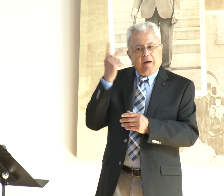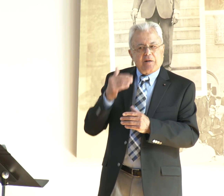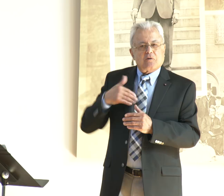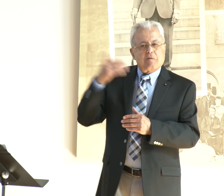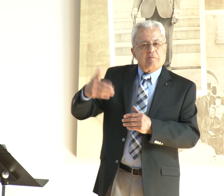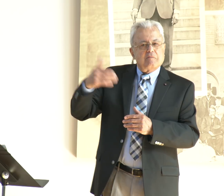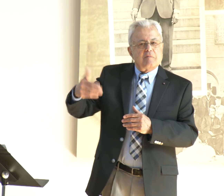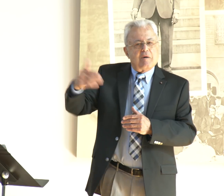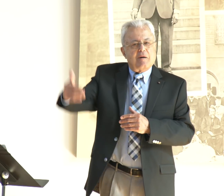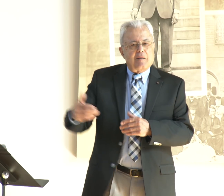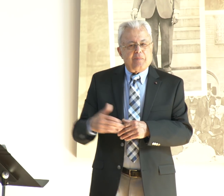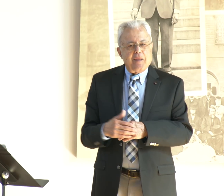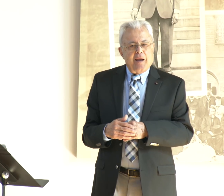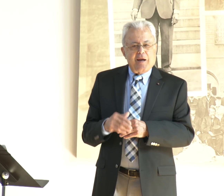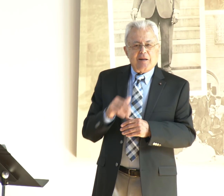I got to see a lot more of his parents.